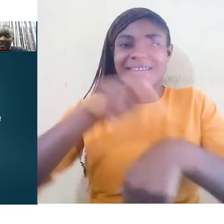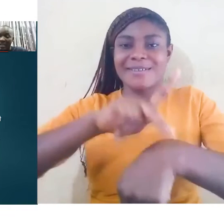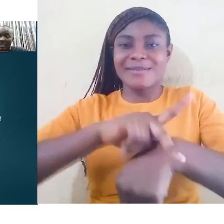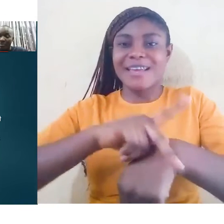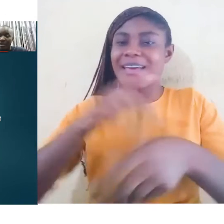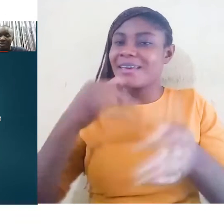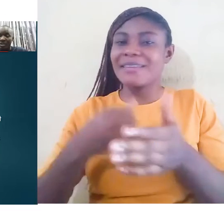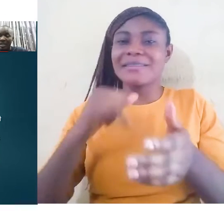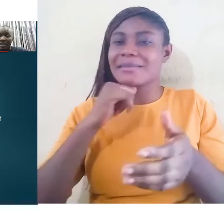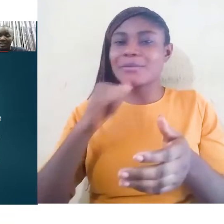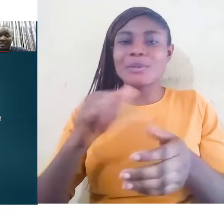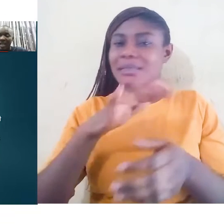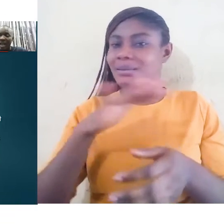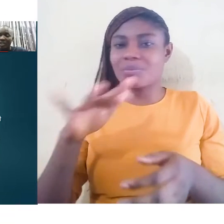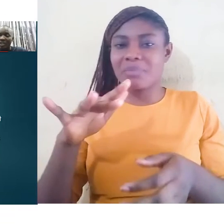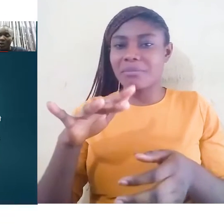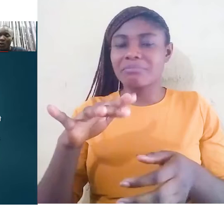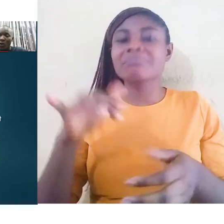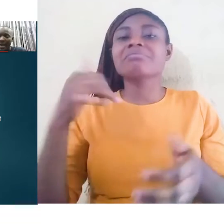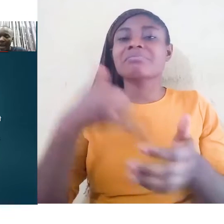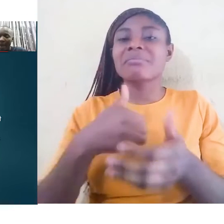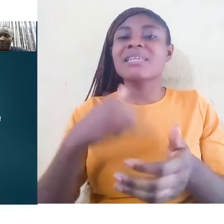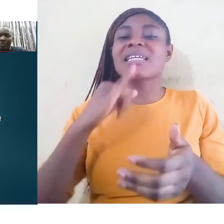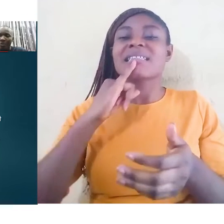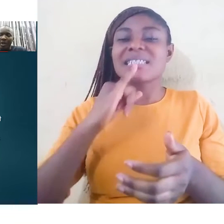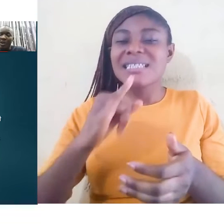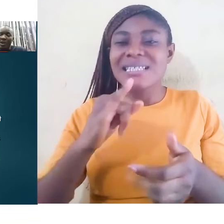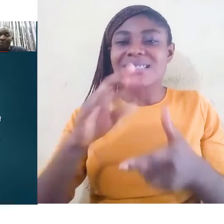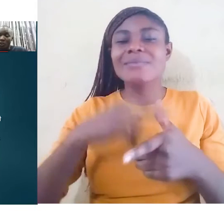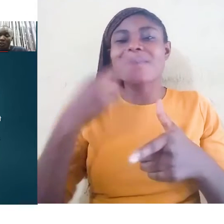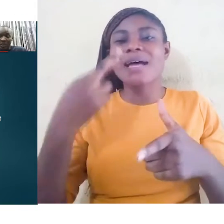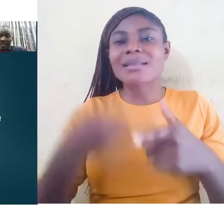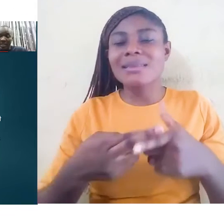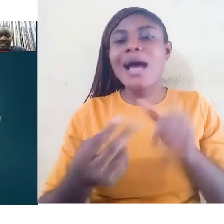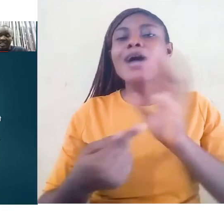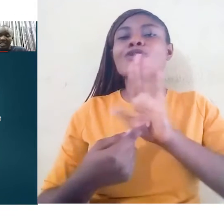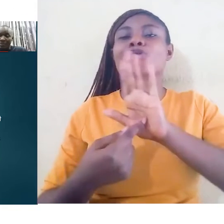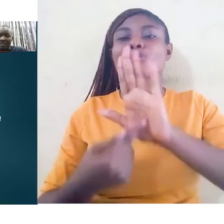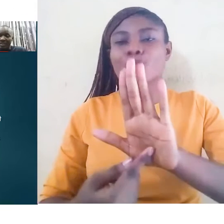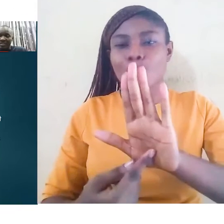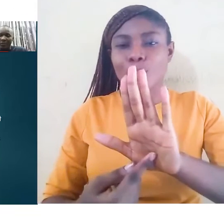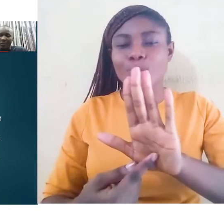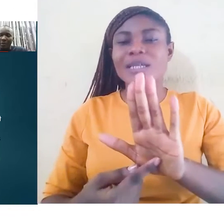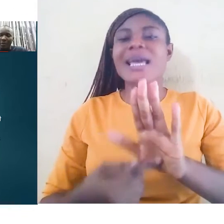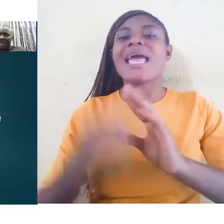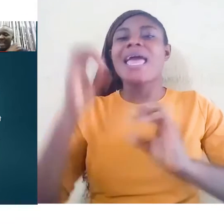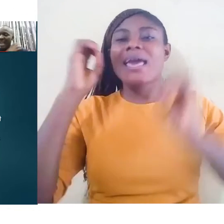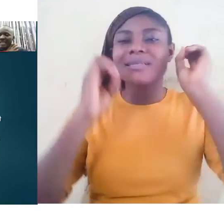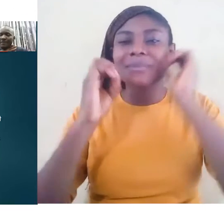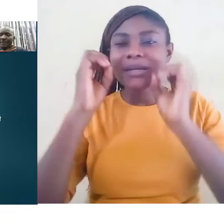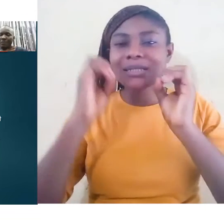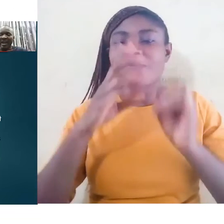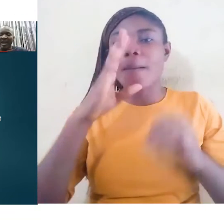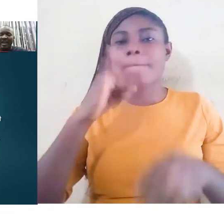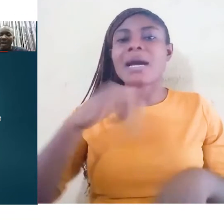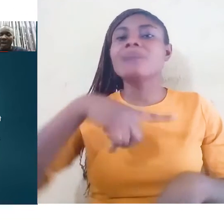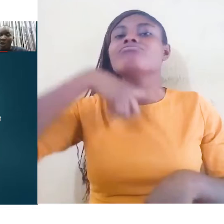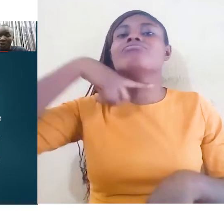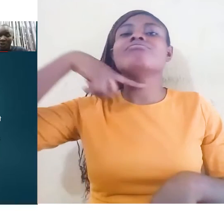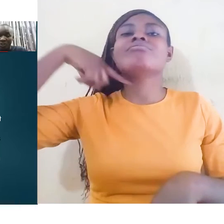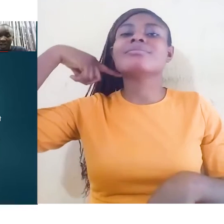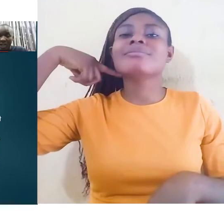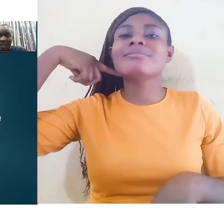not finger spelled. It is actually rather demonstrated, is expressive by slicing the right